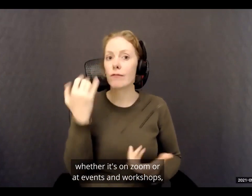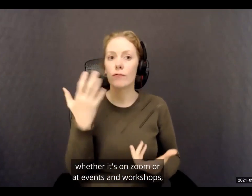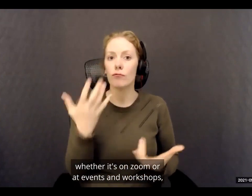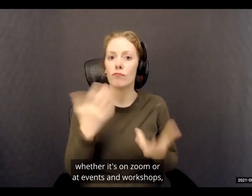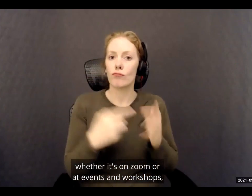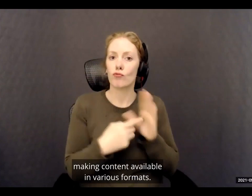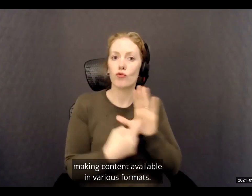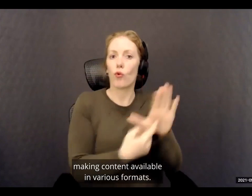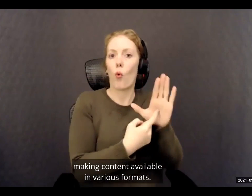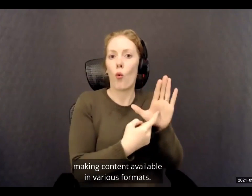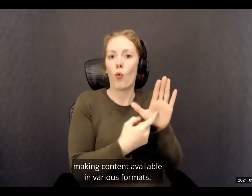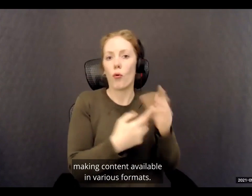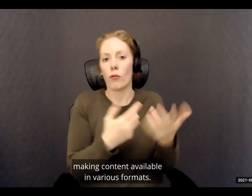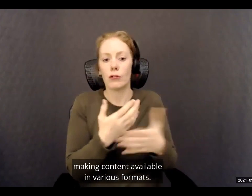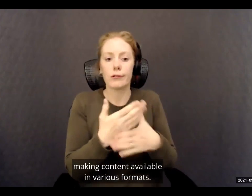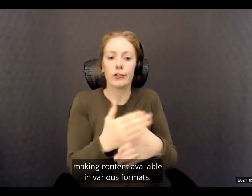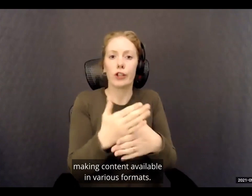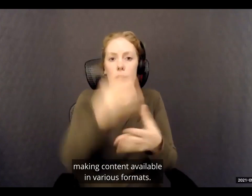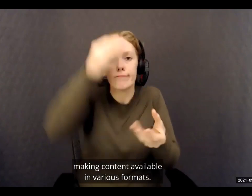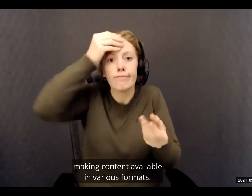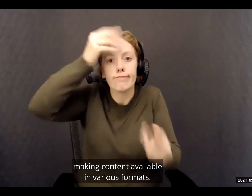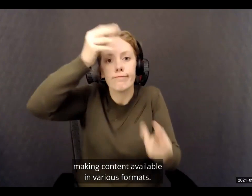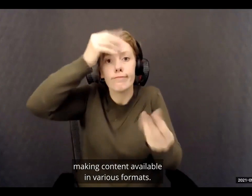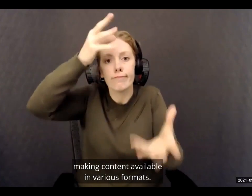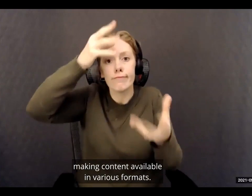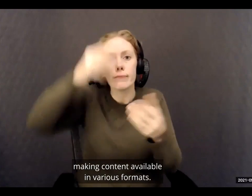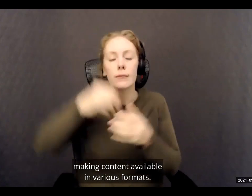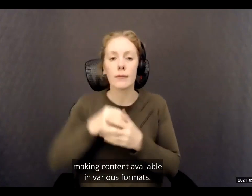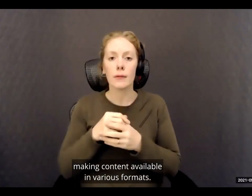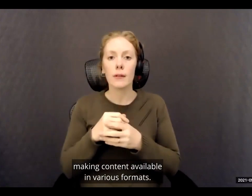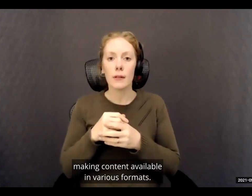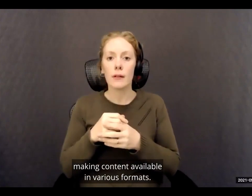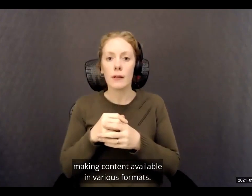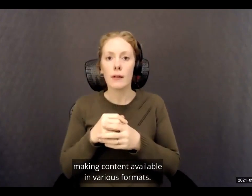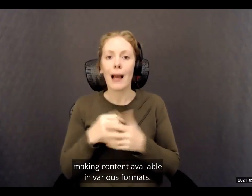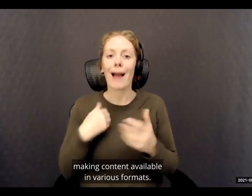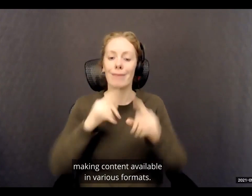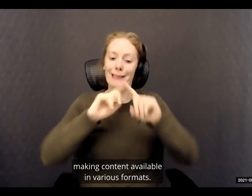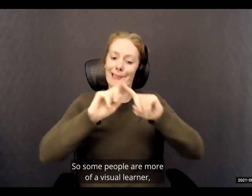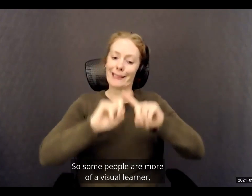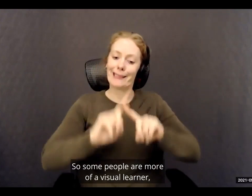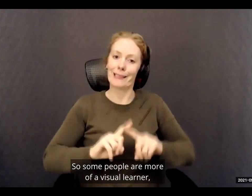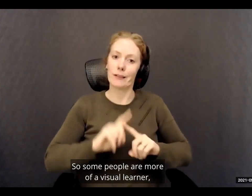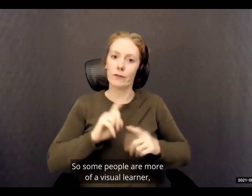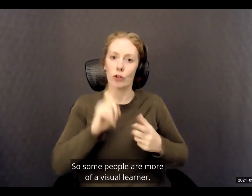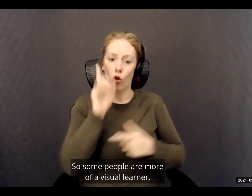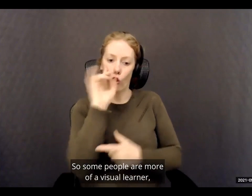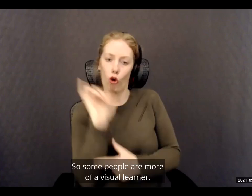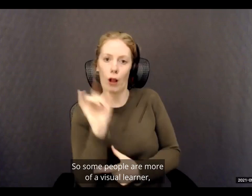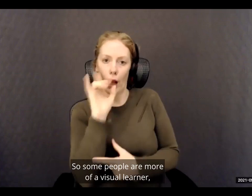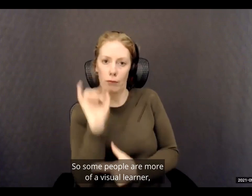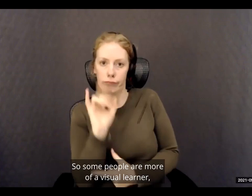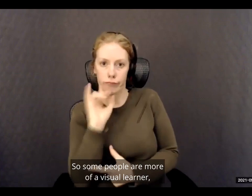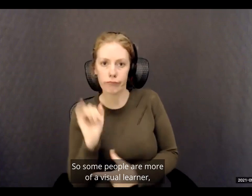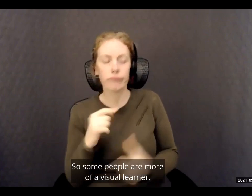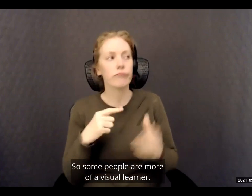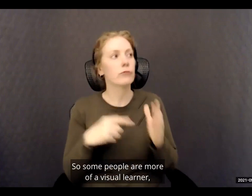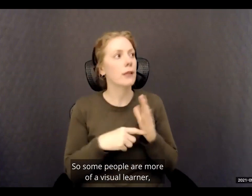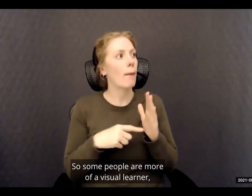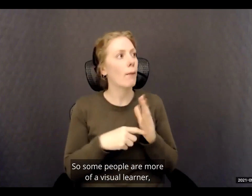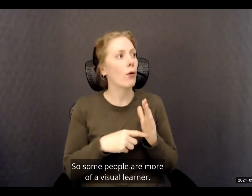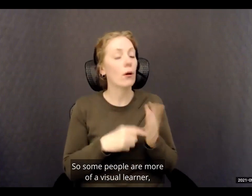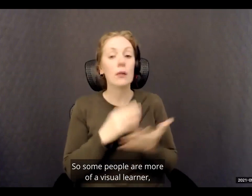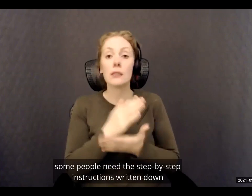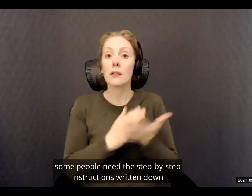and workshops, making a content available in various formats. So some people are more of a